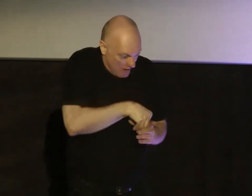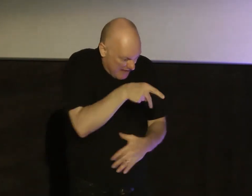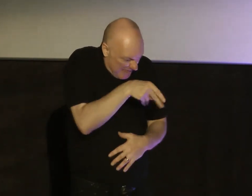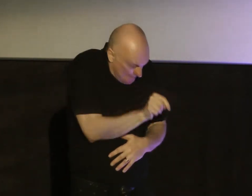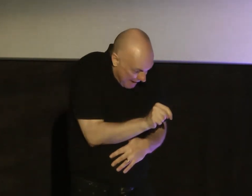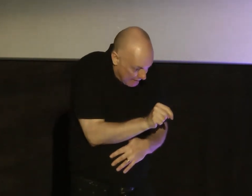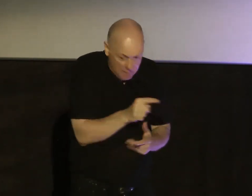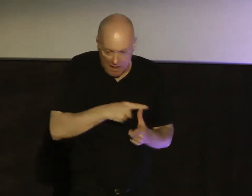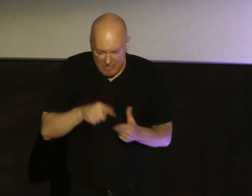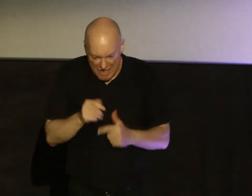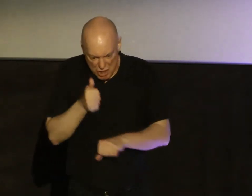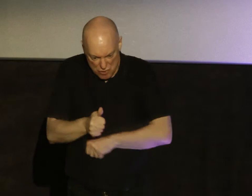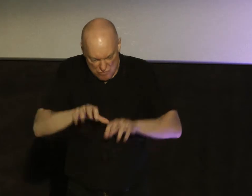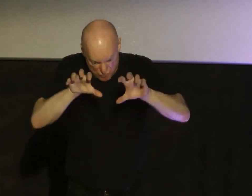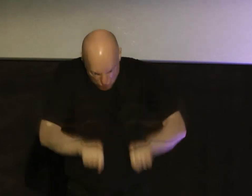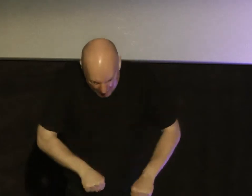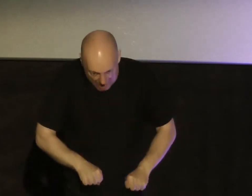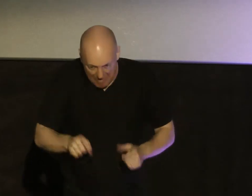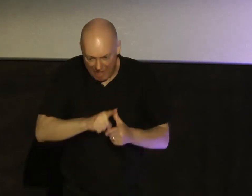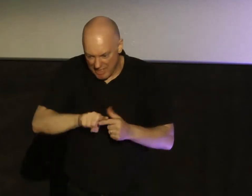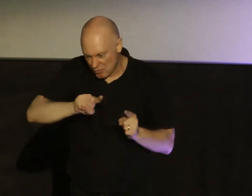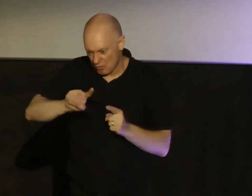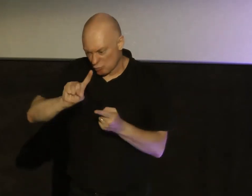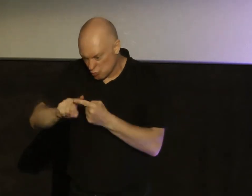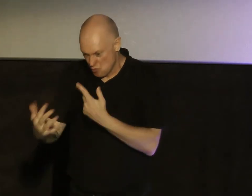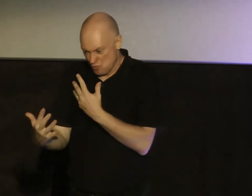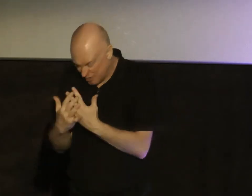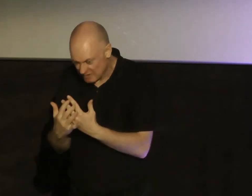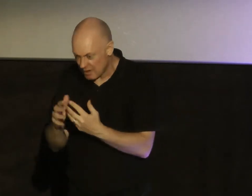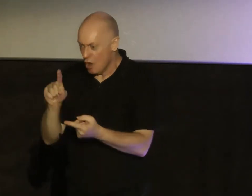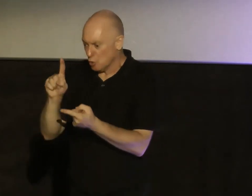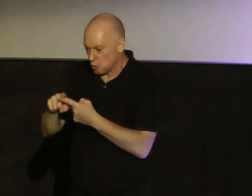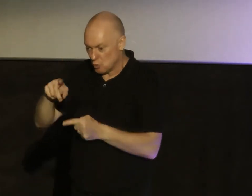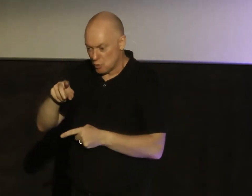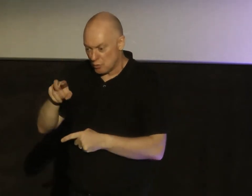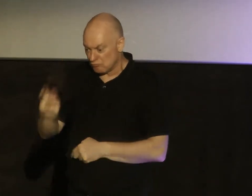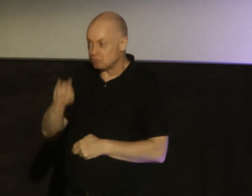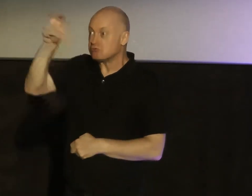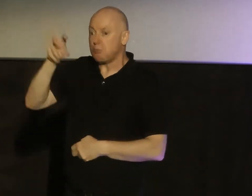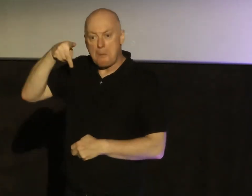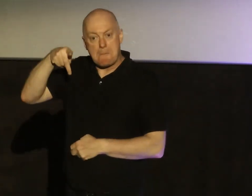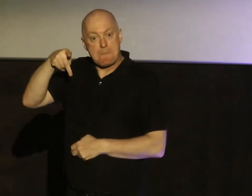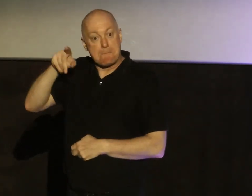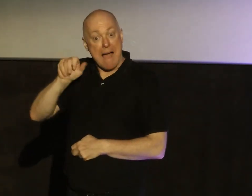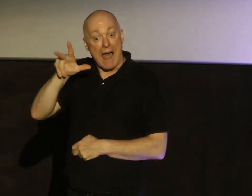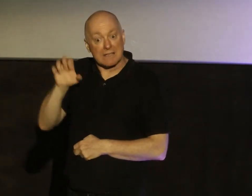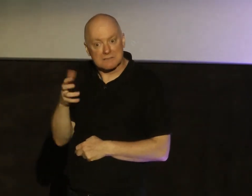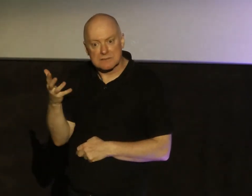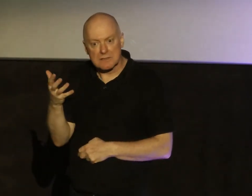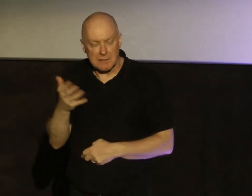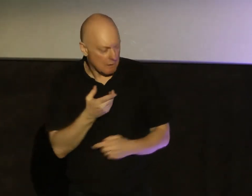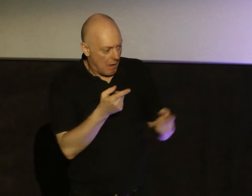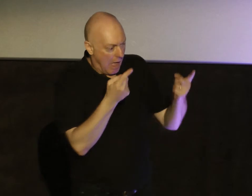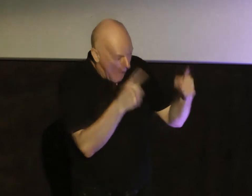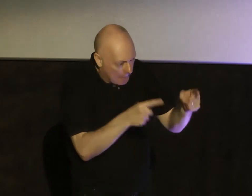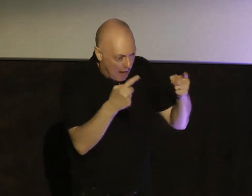Potiphar's house, to prison, to the palace, and we've seen that all of this has been under the